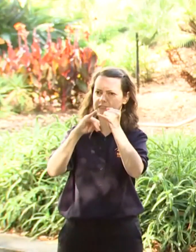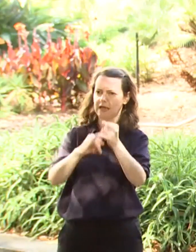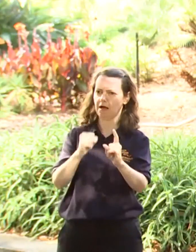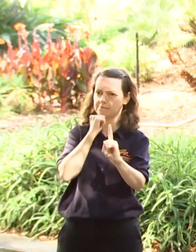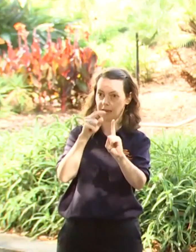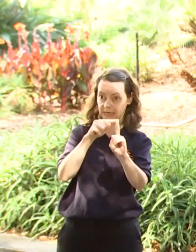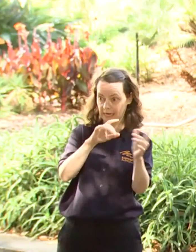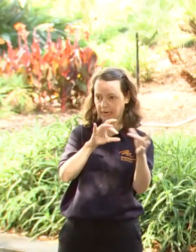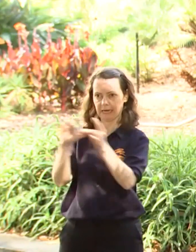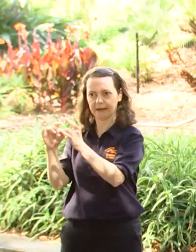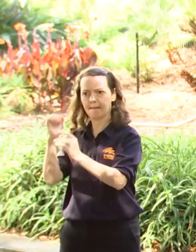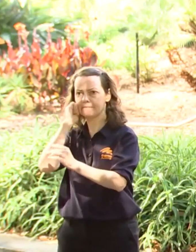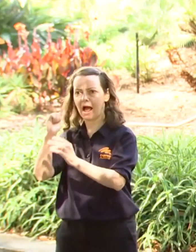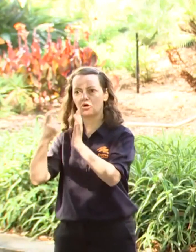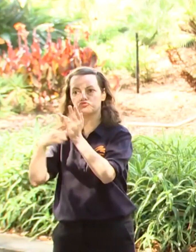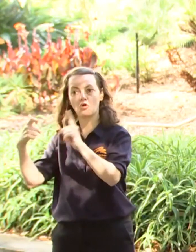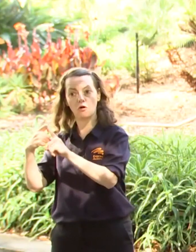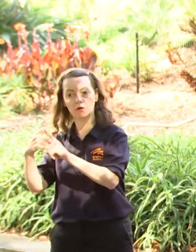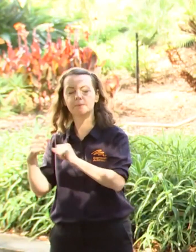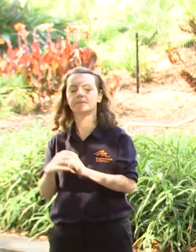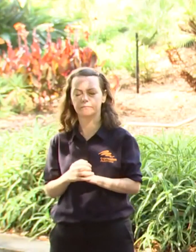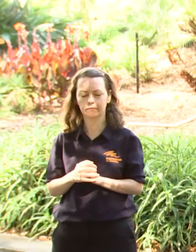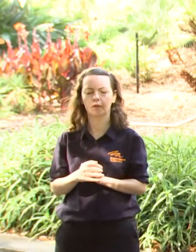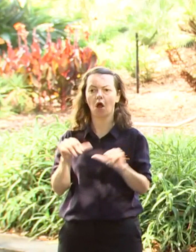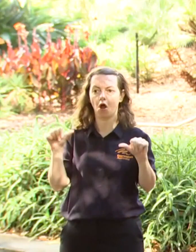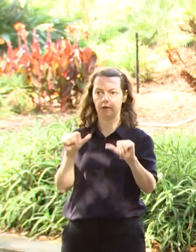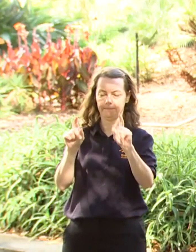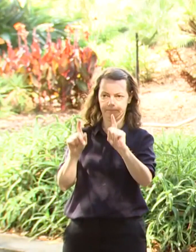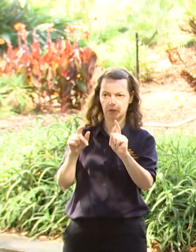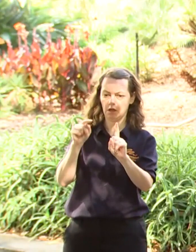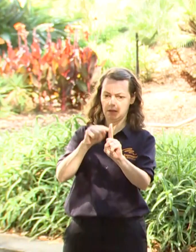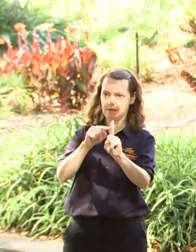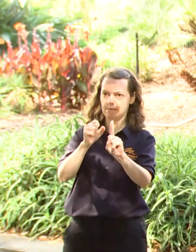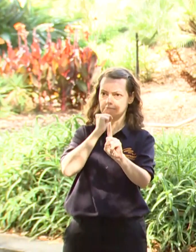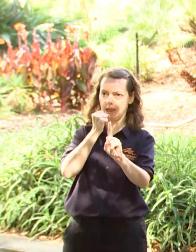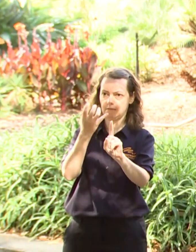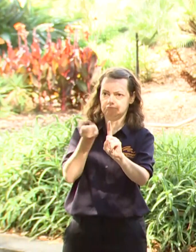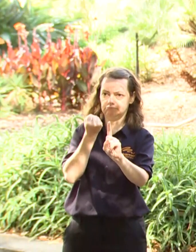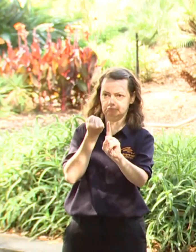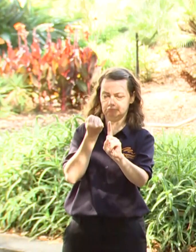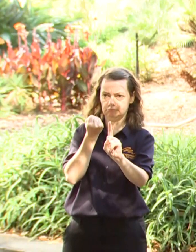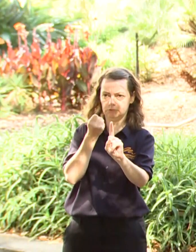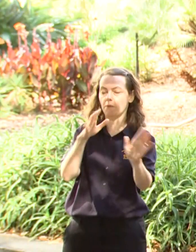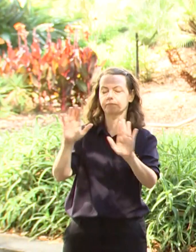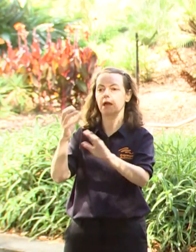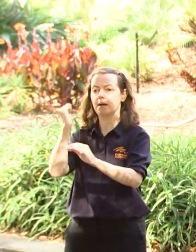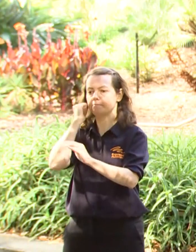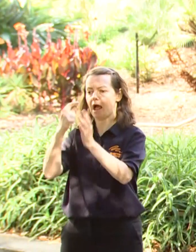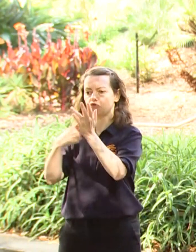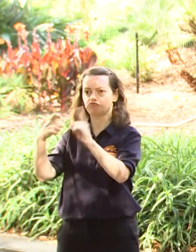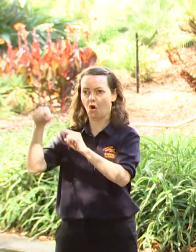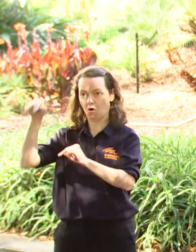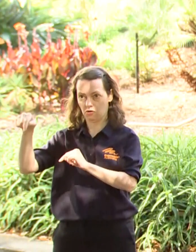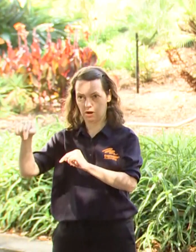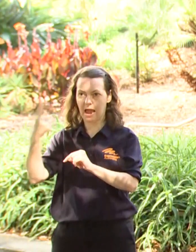via the genomic sequencing, there is a link to Black Rock insofar as they've both